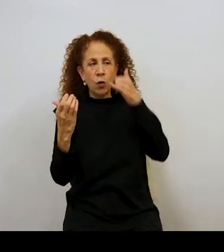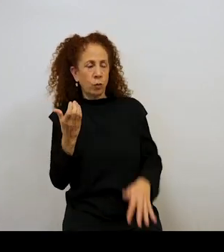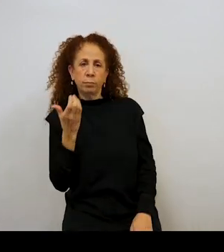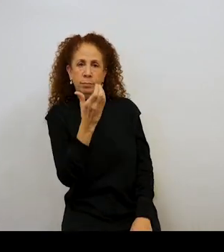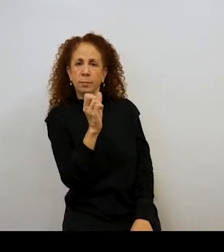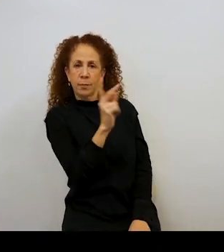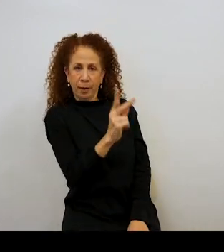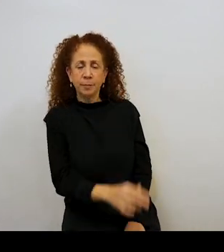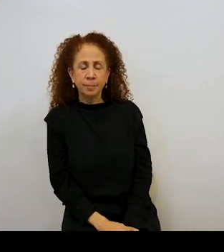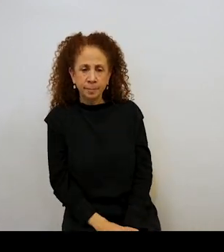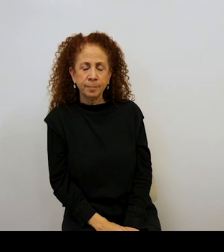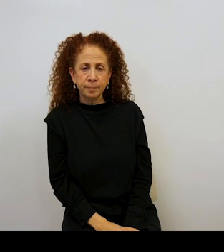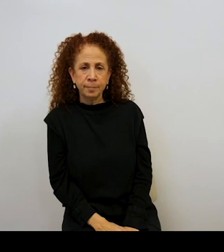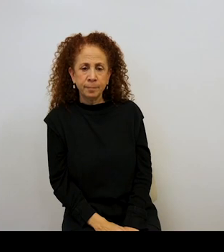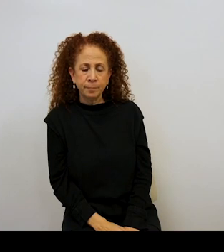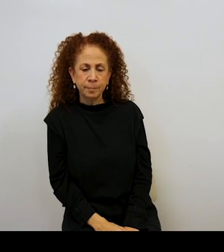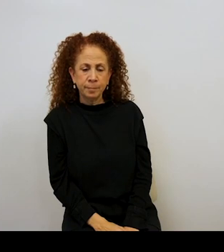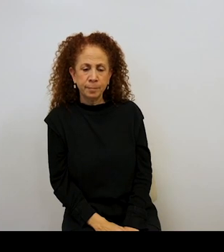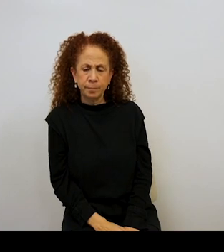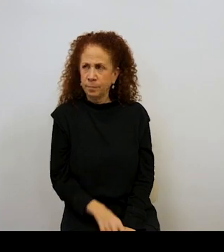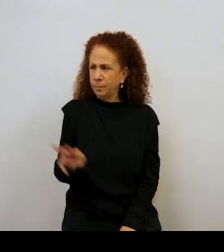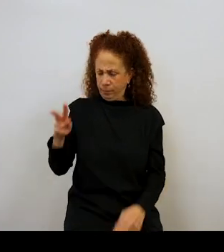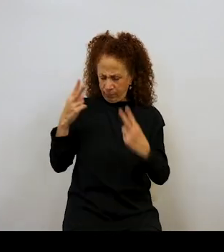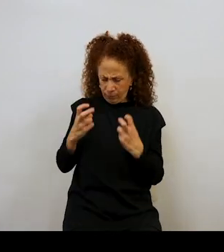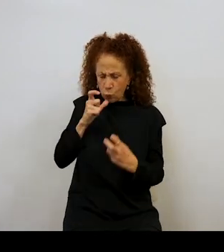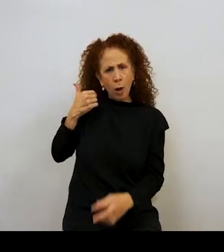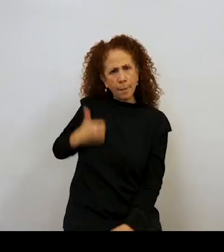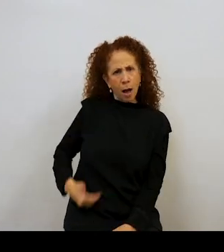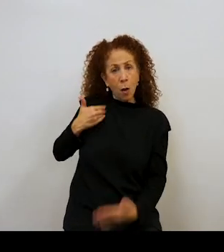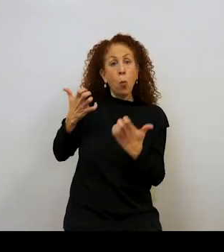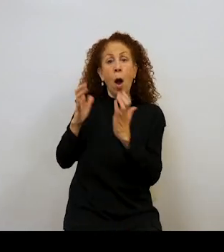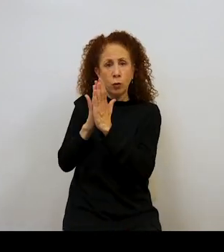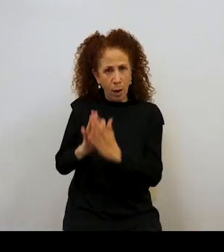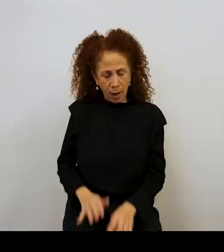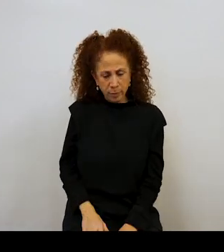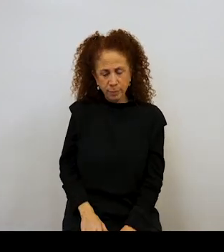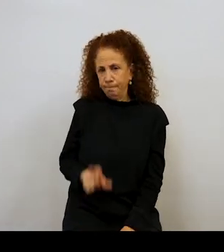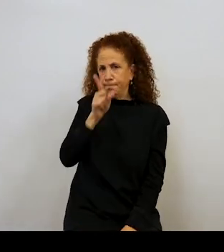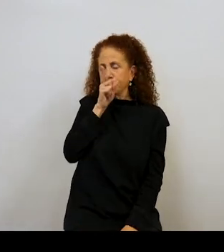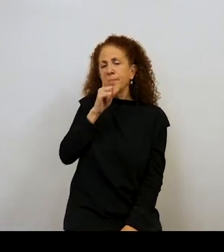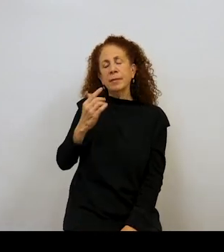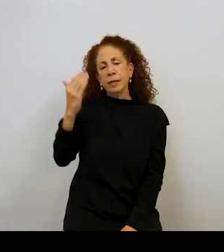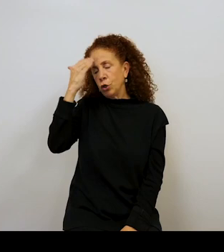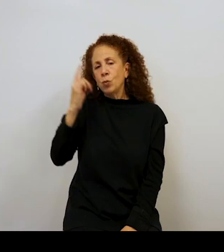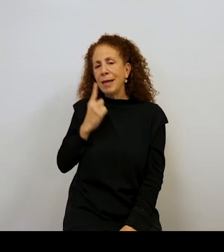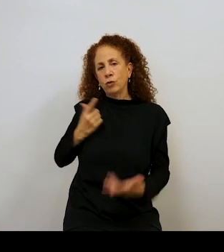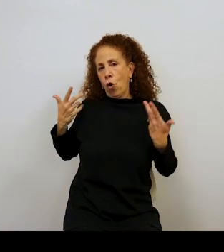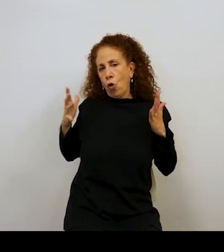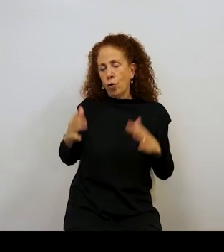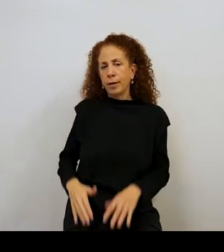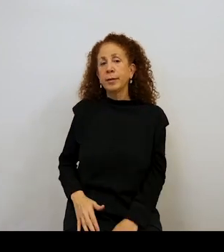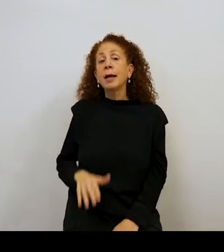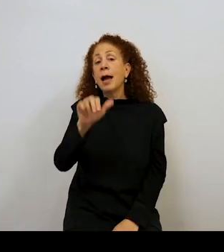back the stolen phone. "Who am I?" Pervez wanted to ask, but he knew the answer already.